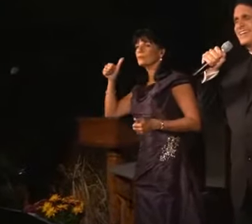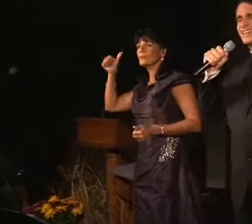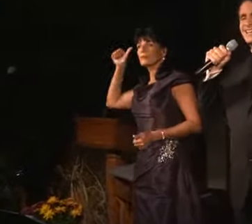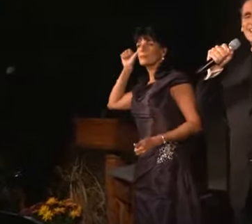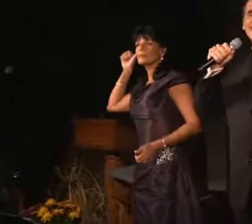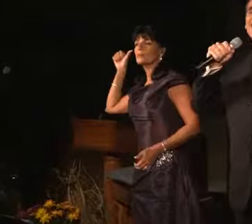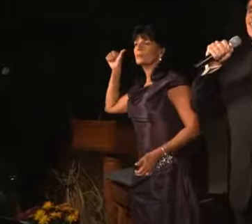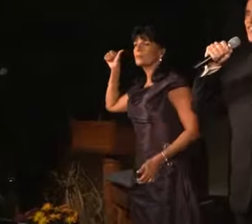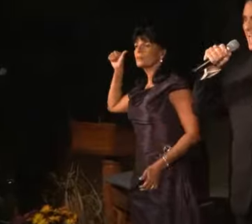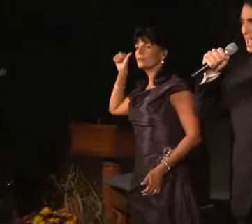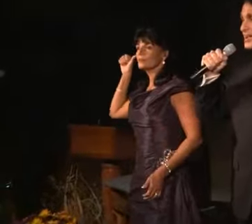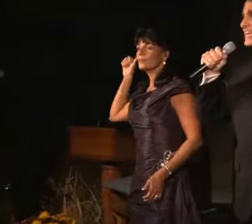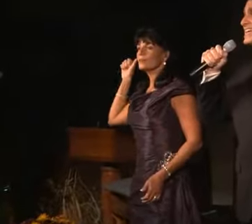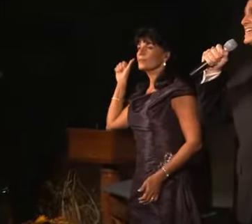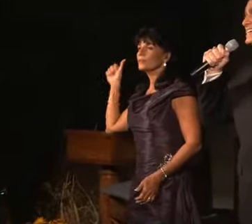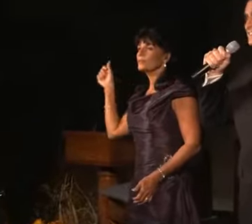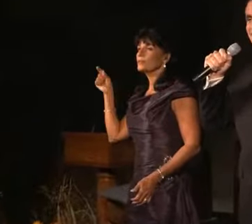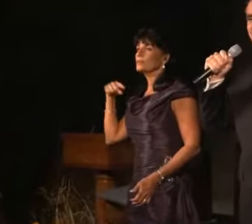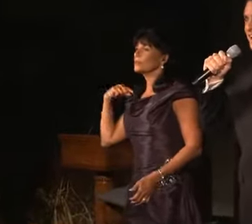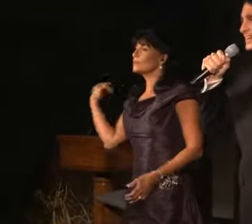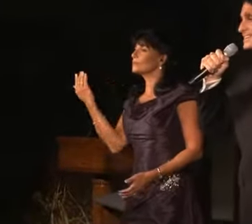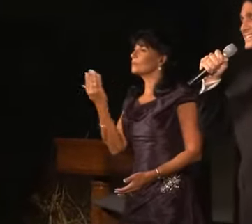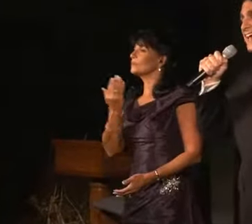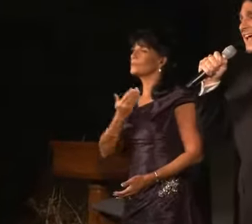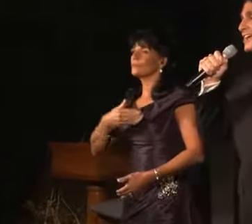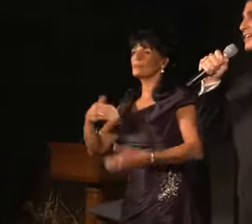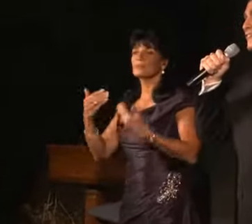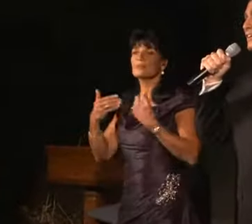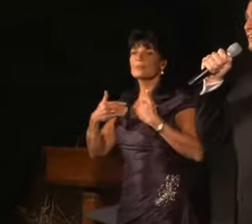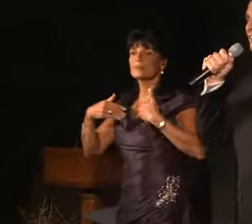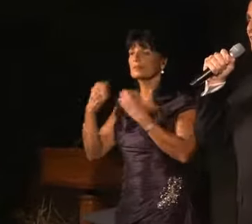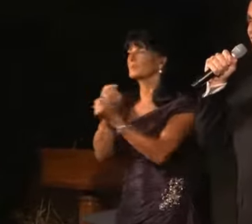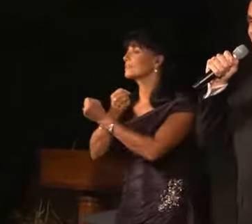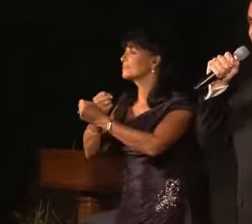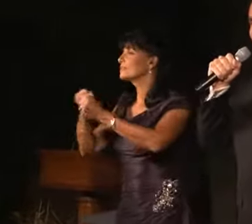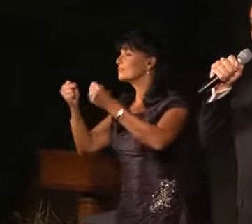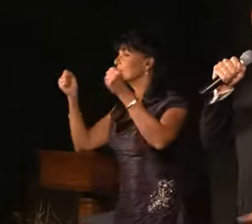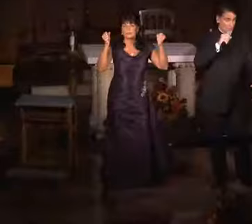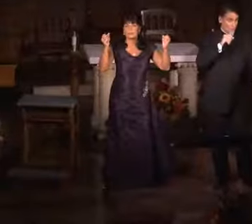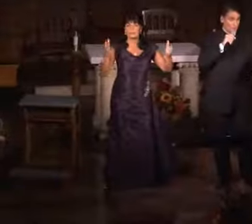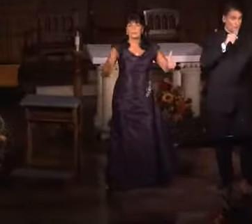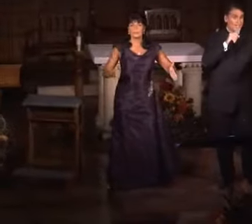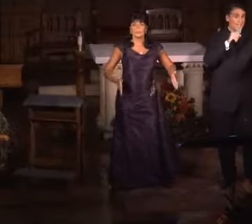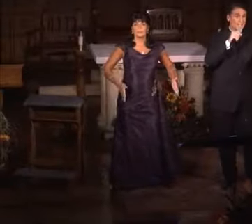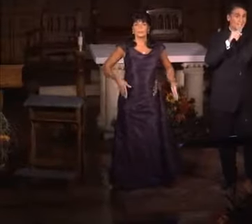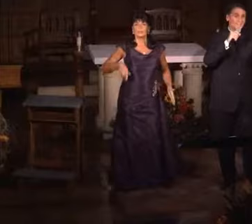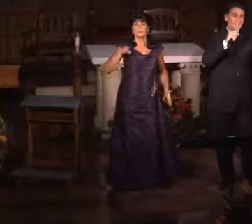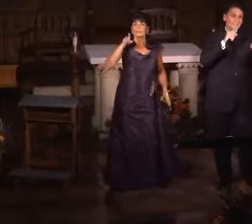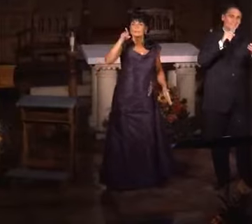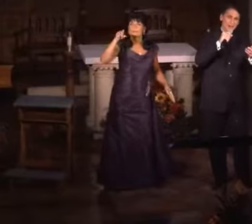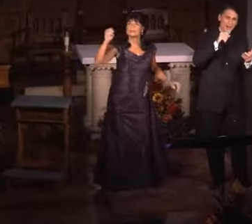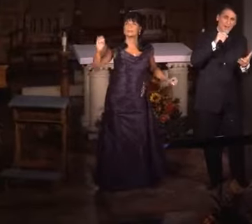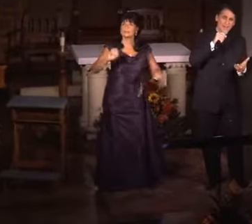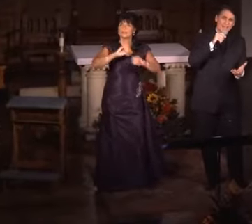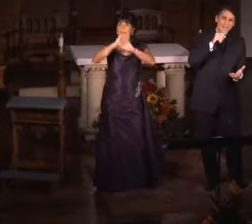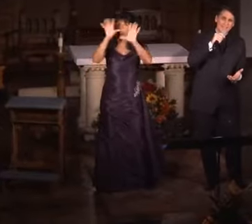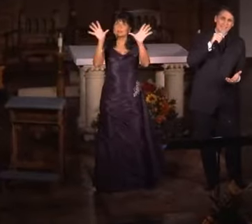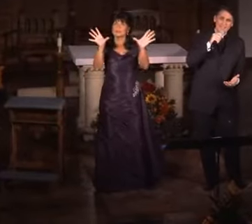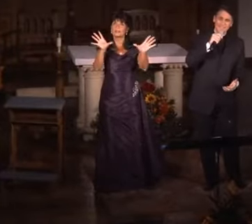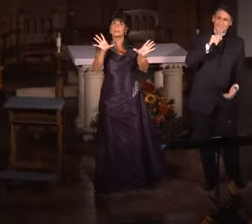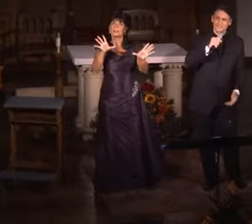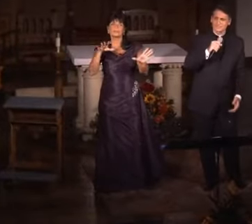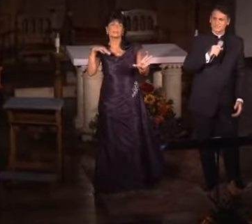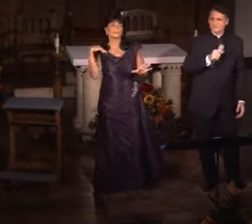yesterday, there is a Savior who lights our